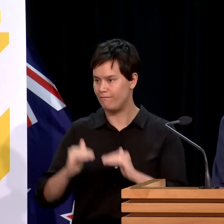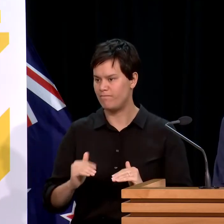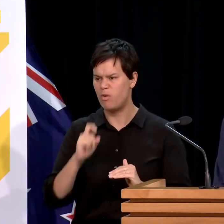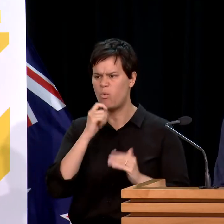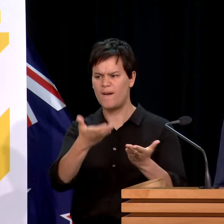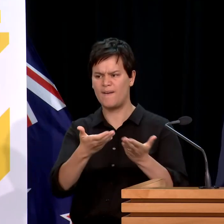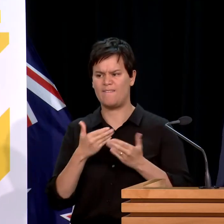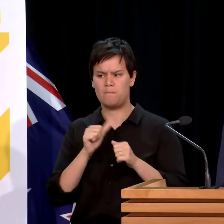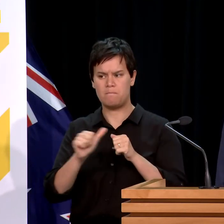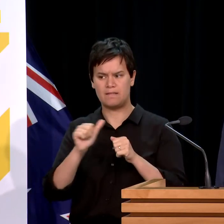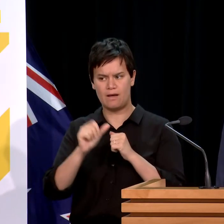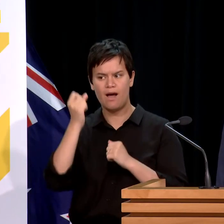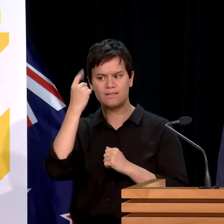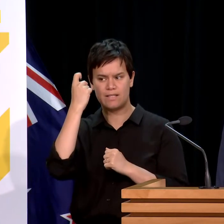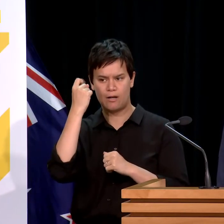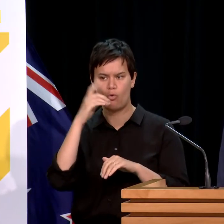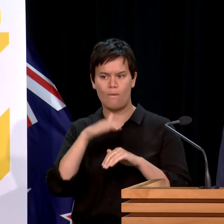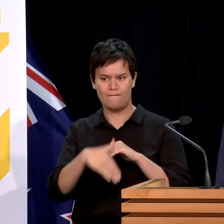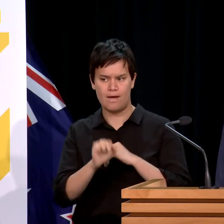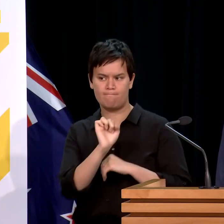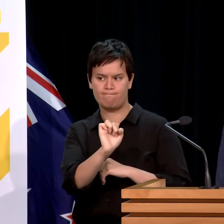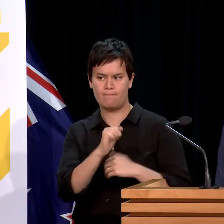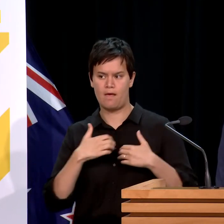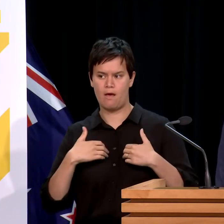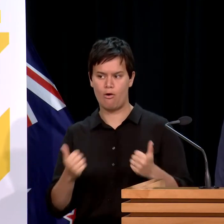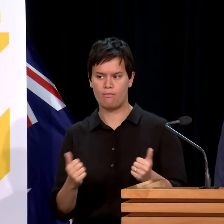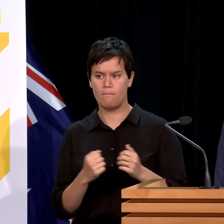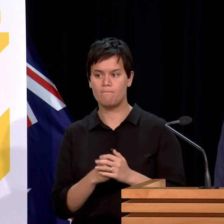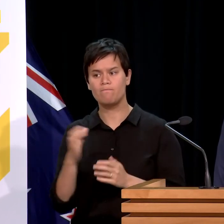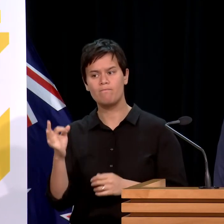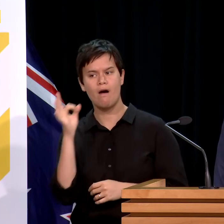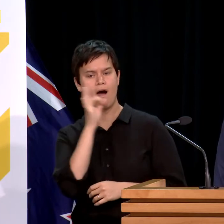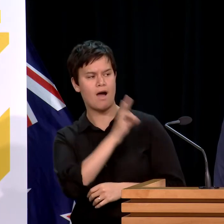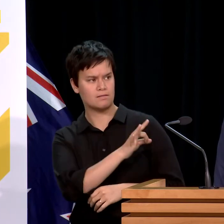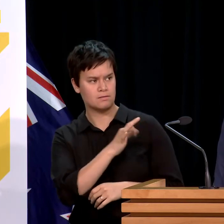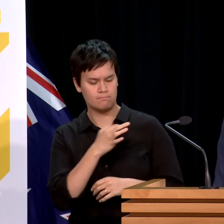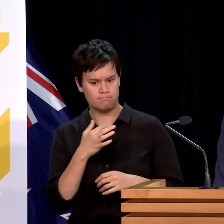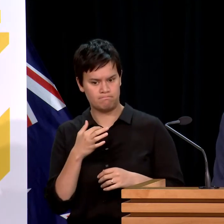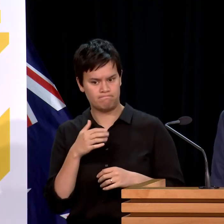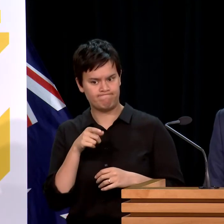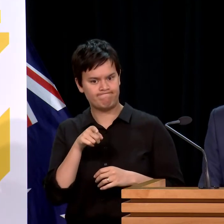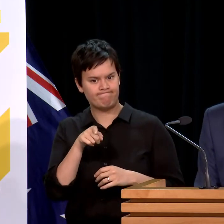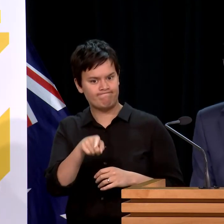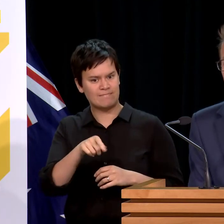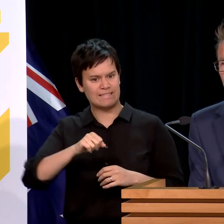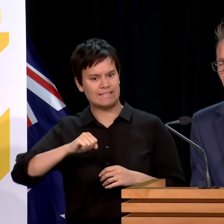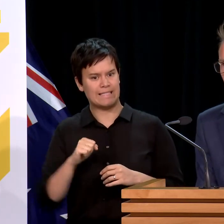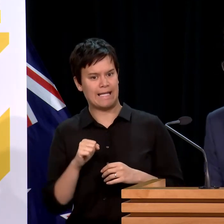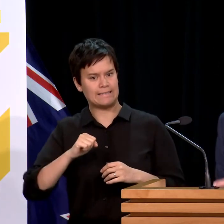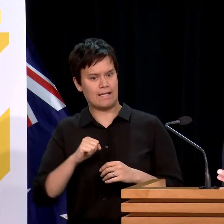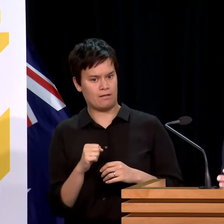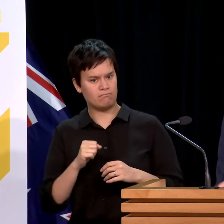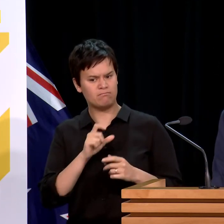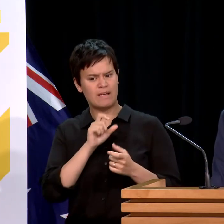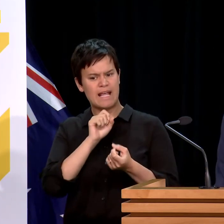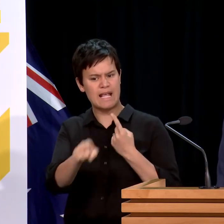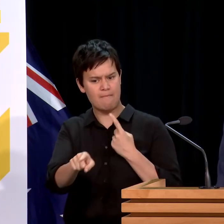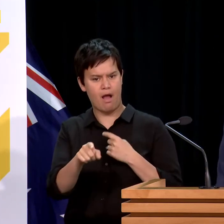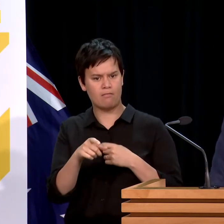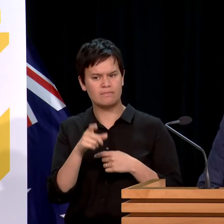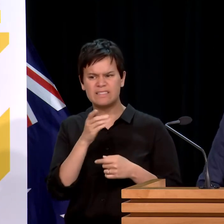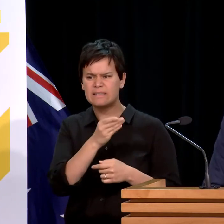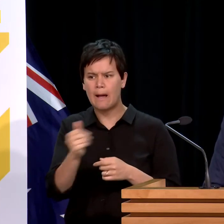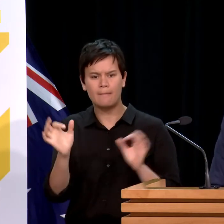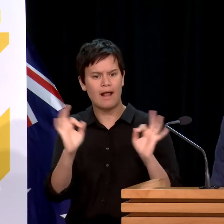Do you have any concerns about the way that local authorities down there have been handling this? I mean, not reading an email for over a month, even though... I don't have enough information to be